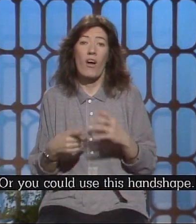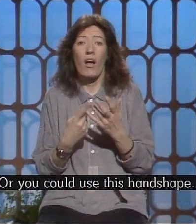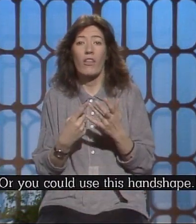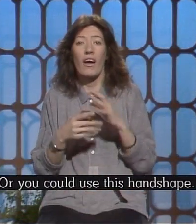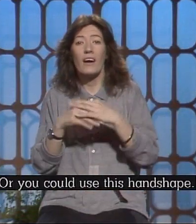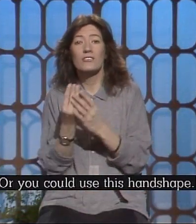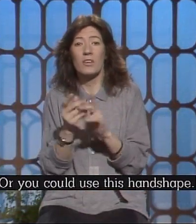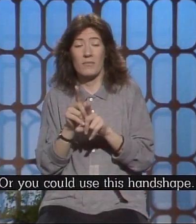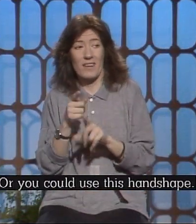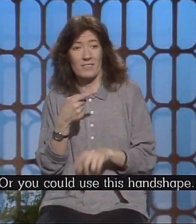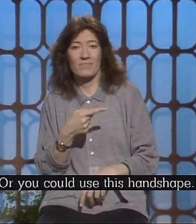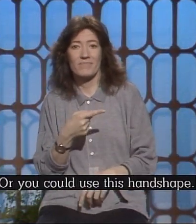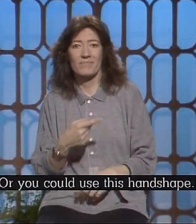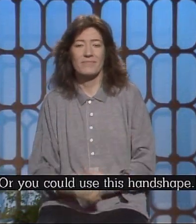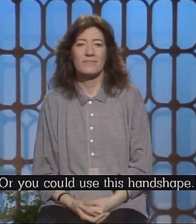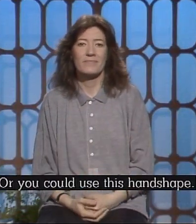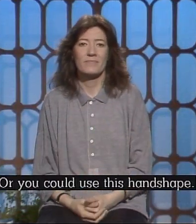Or this handshape.